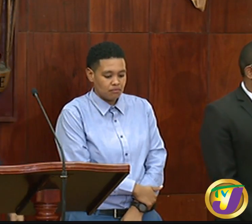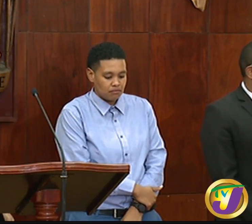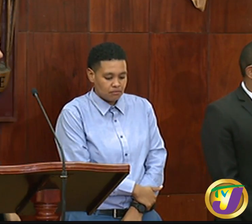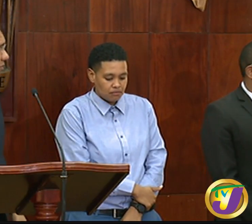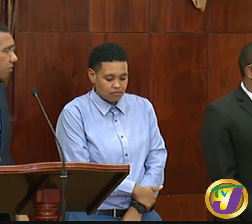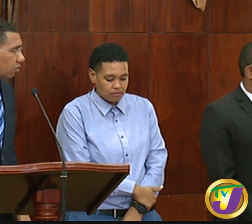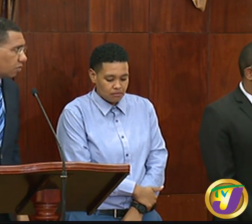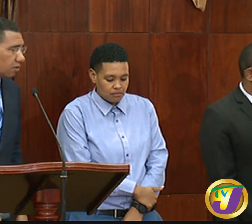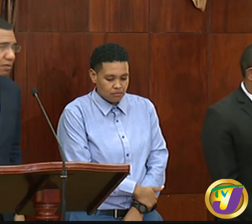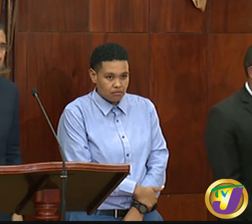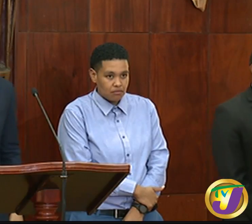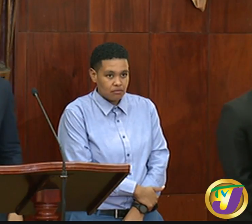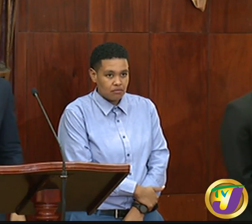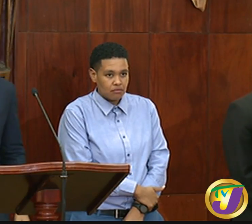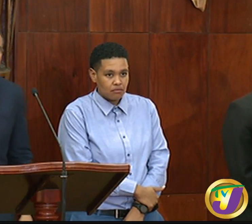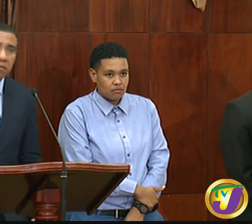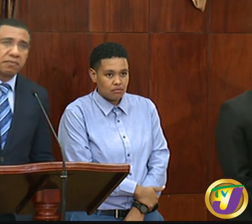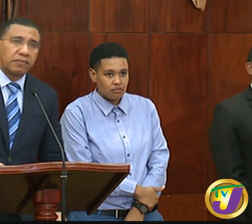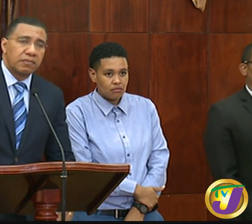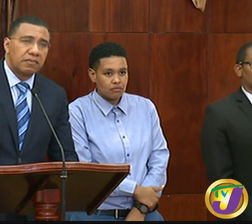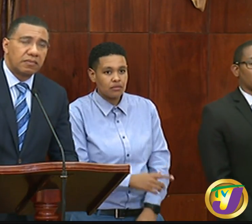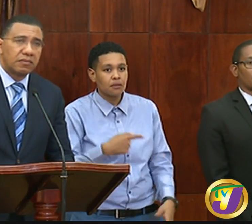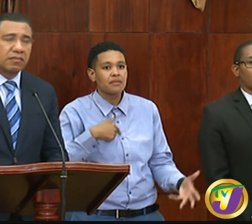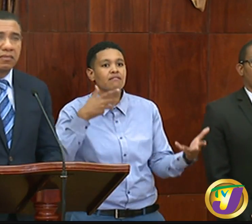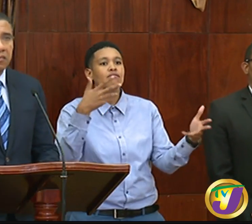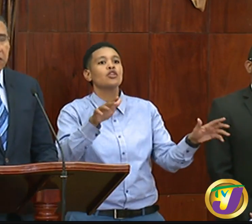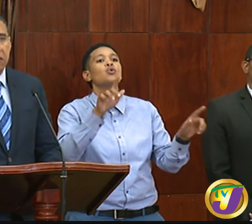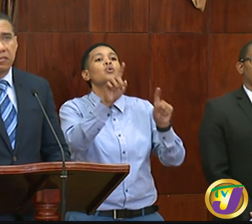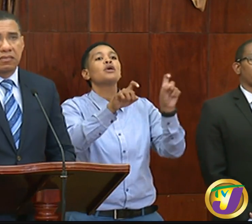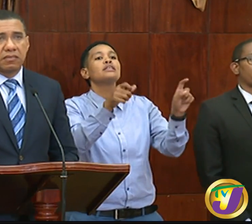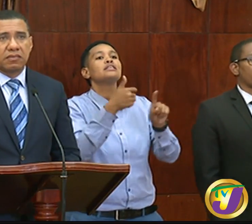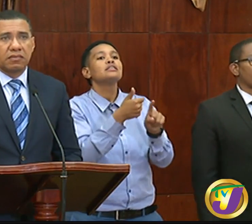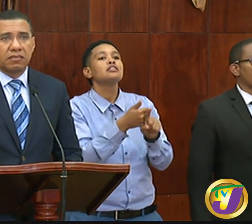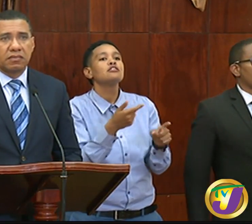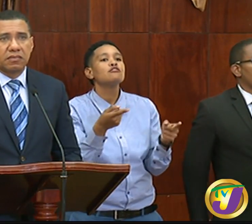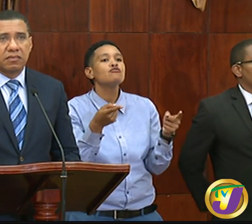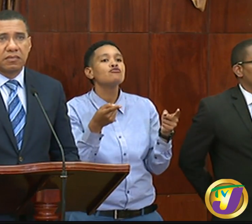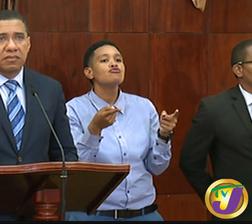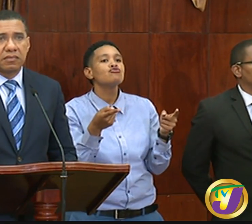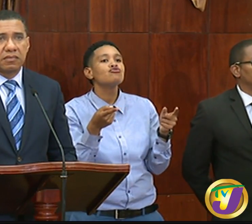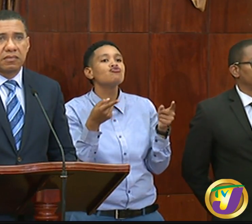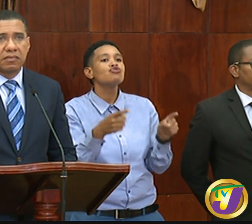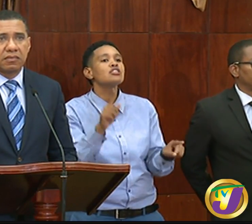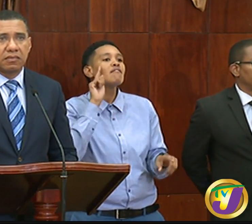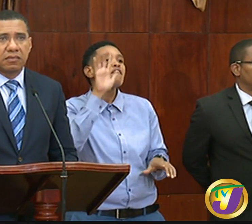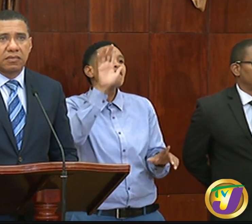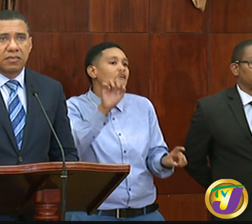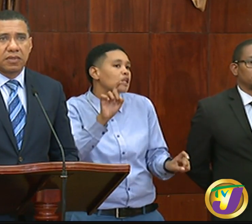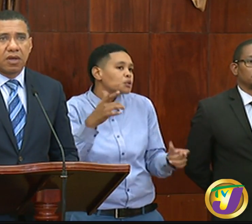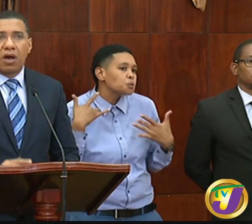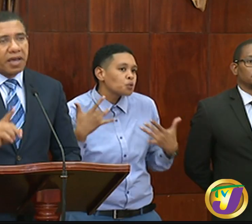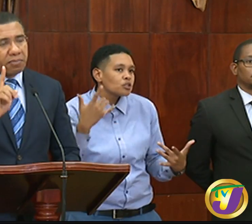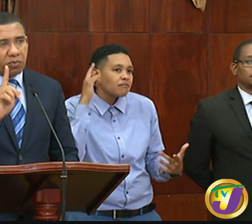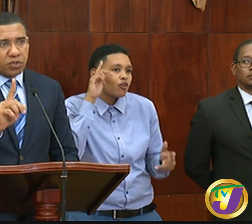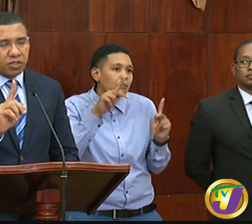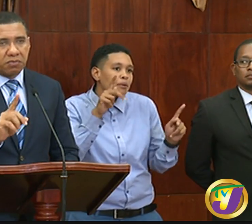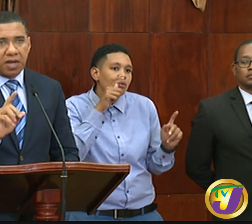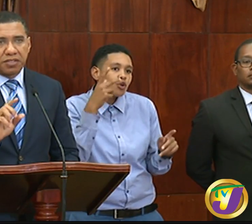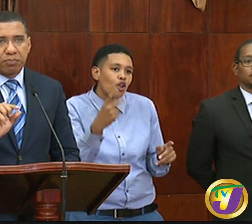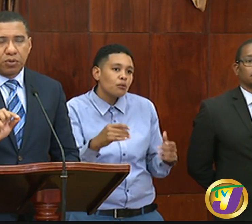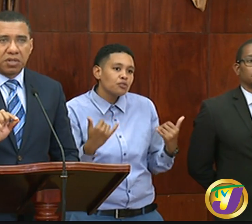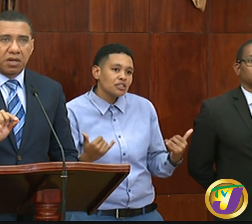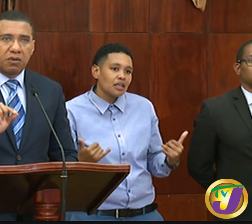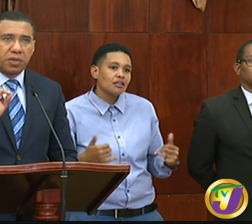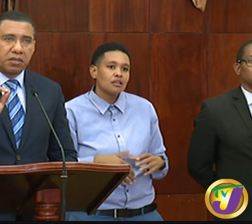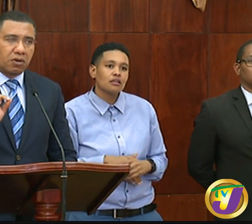and Minister, if you... let me just finish the question as well. And the results for the 5 tests that should come back today as well. Just